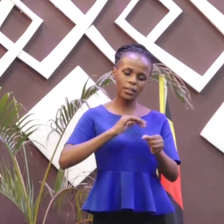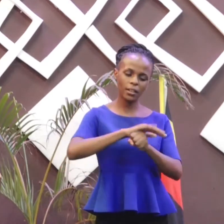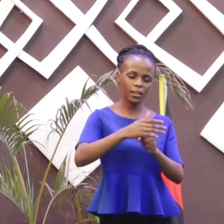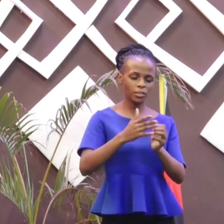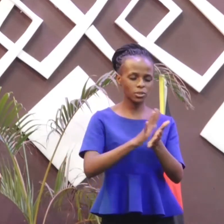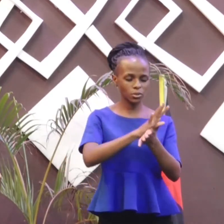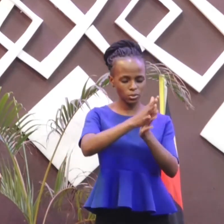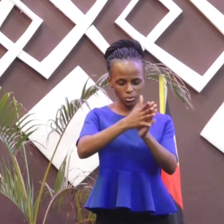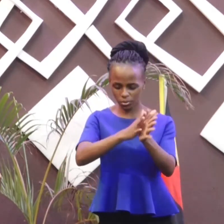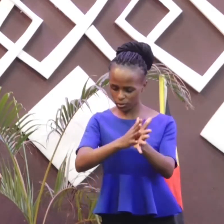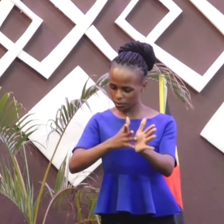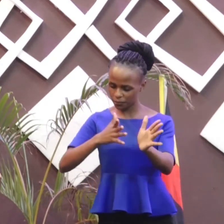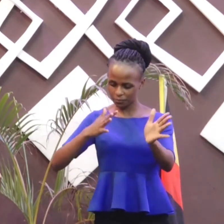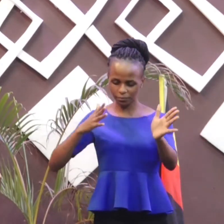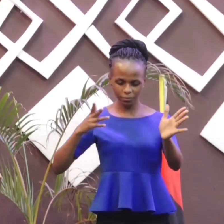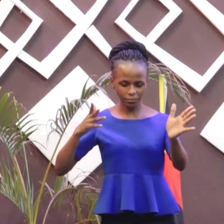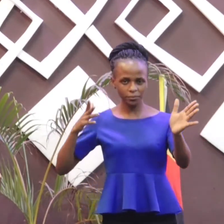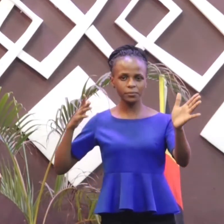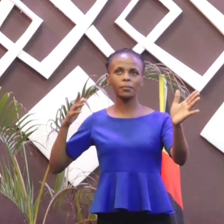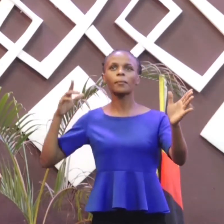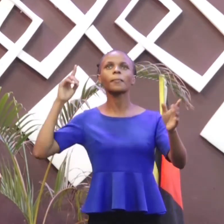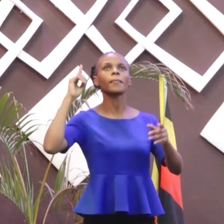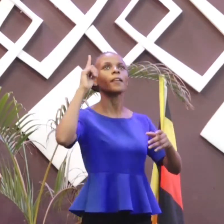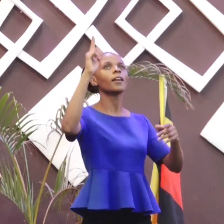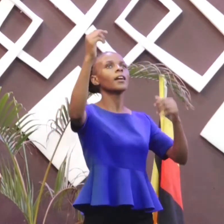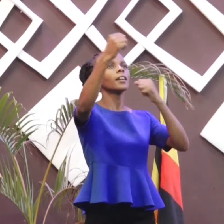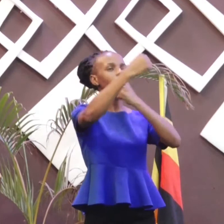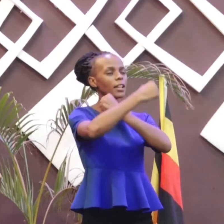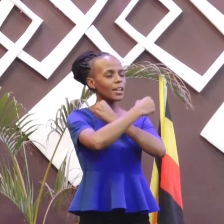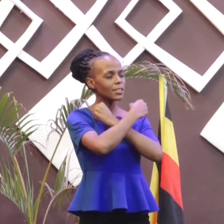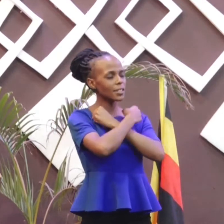Yandaza yantukuza Yanjagala